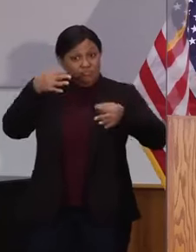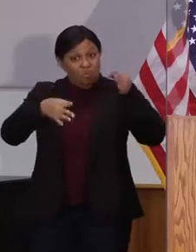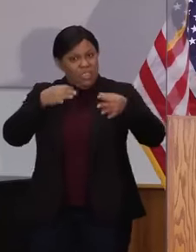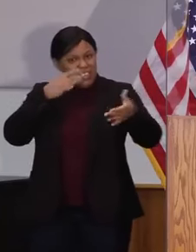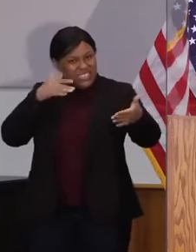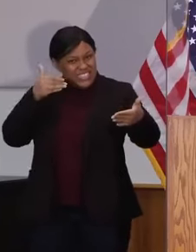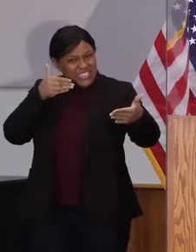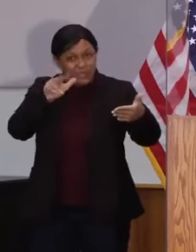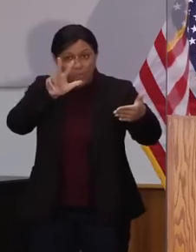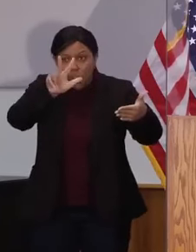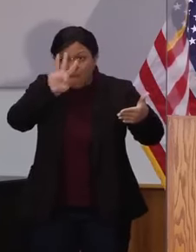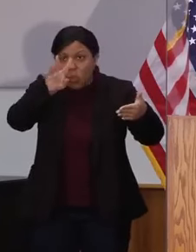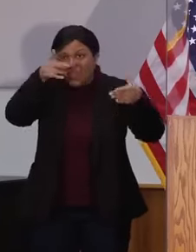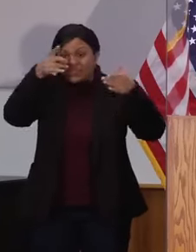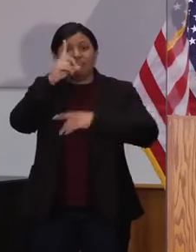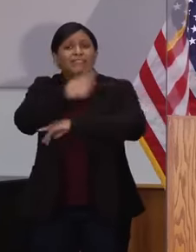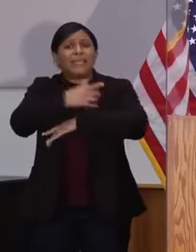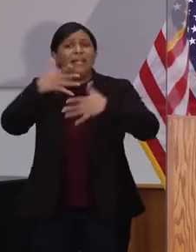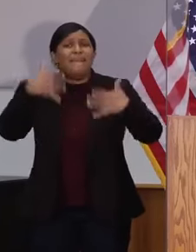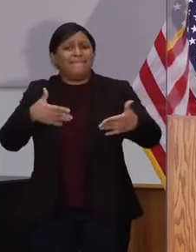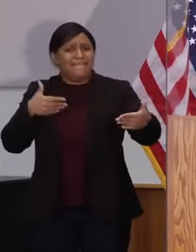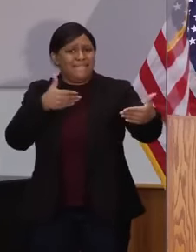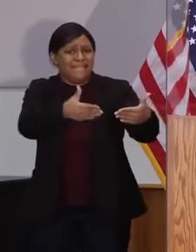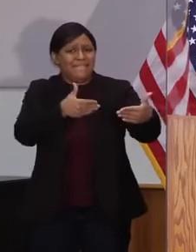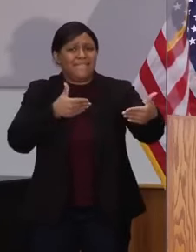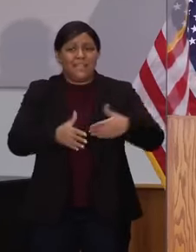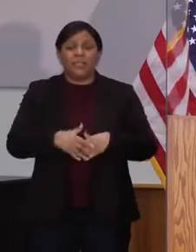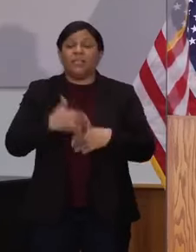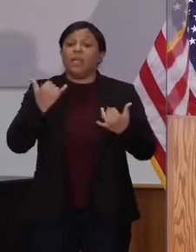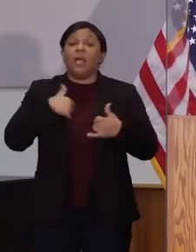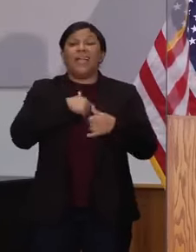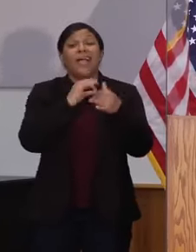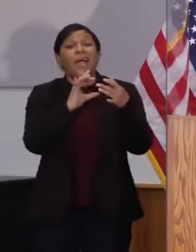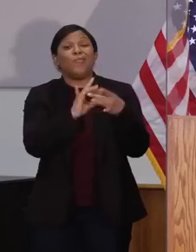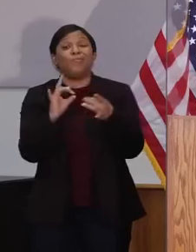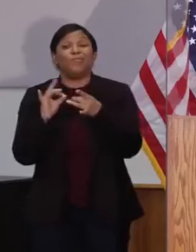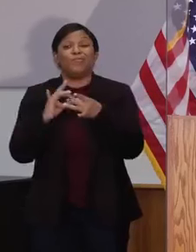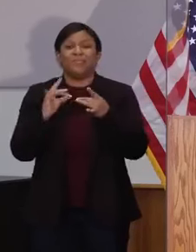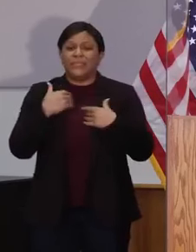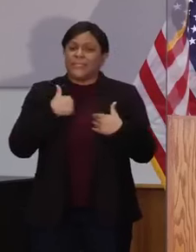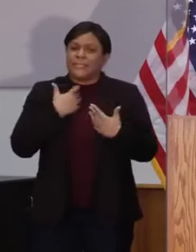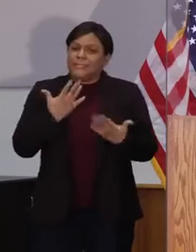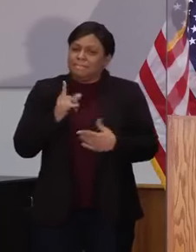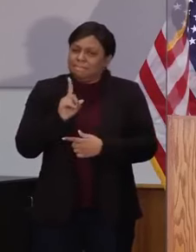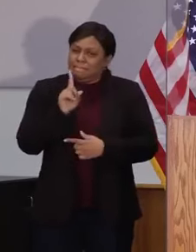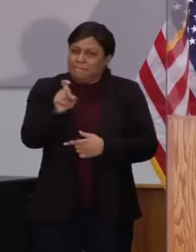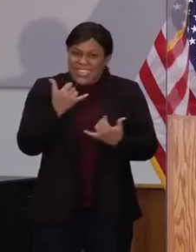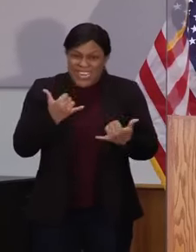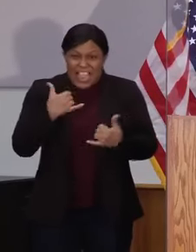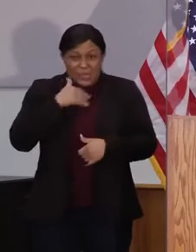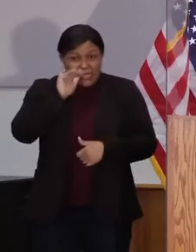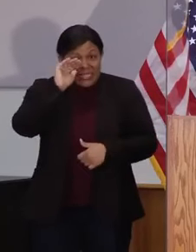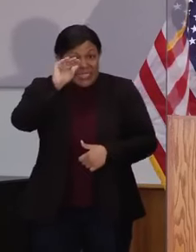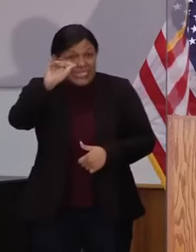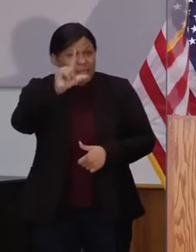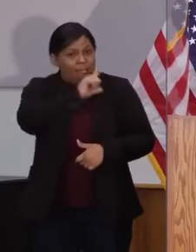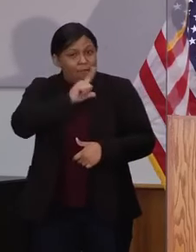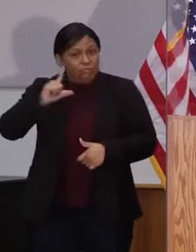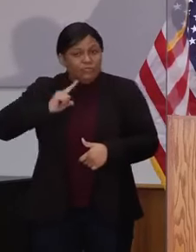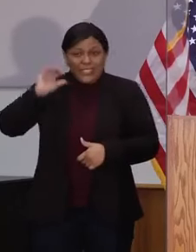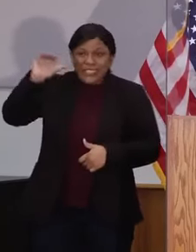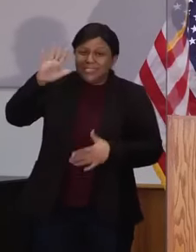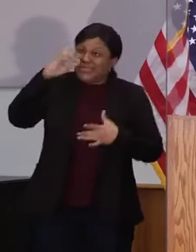asking, as I did a while back, but I'm asking with a little more of a sense of urgency, the legislature do their magic, work